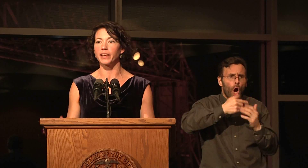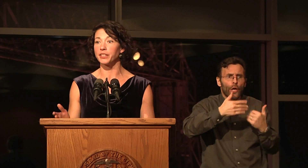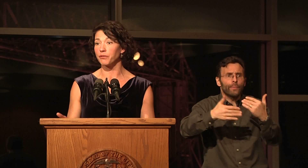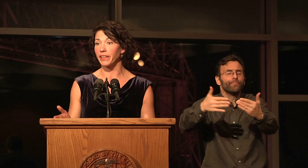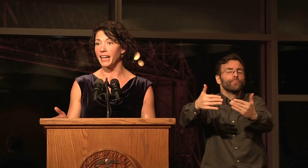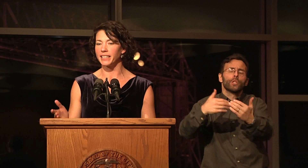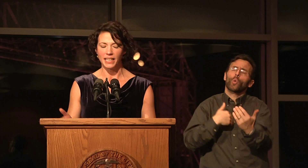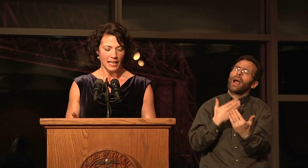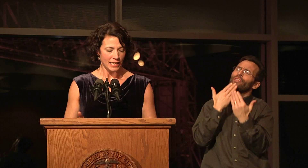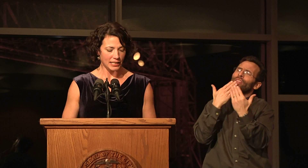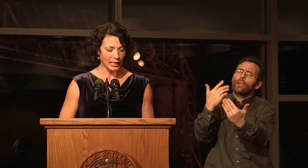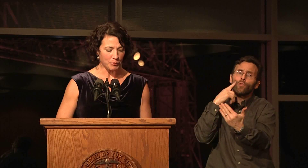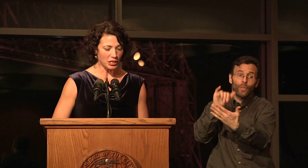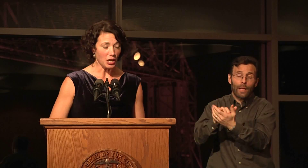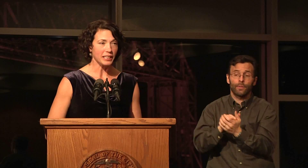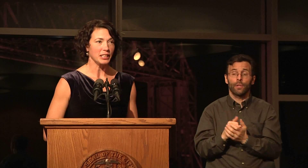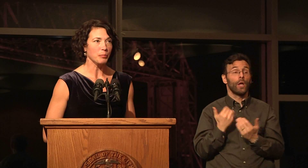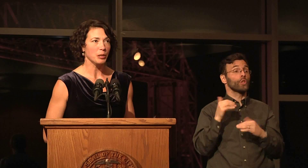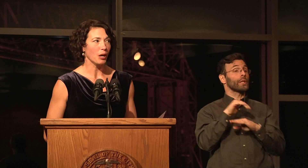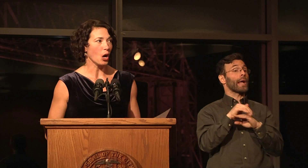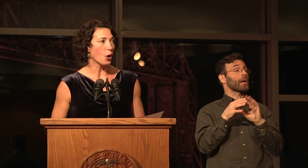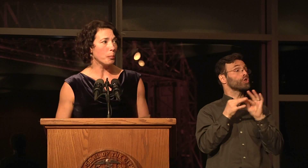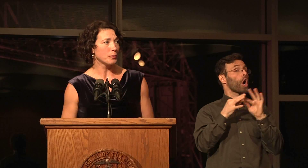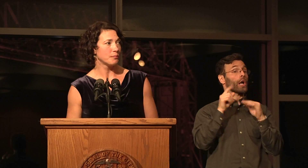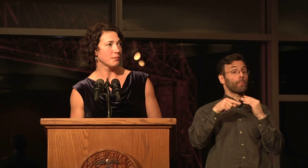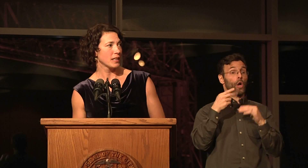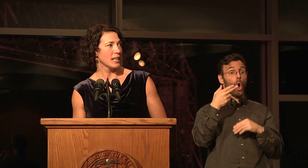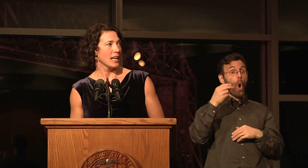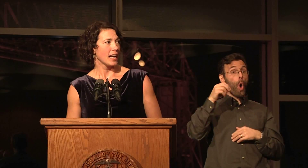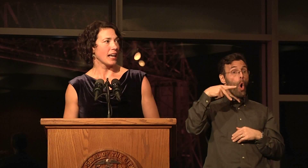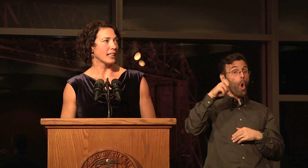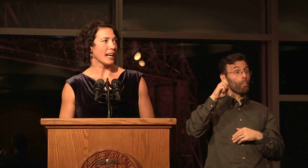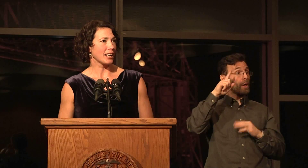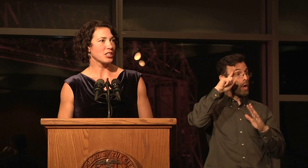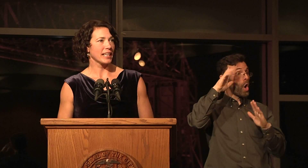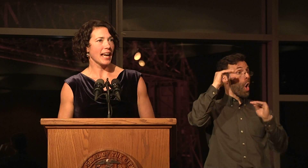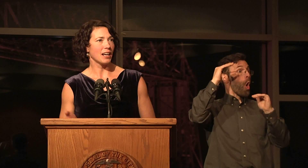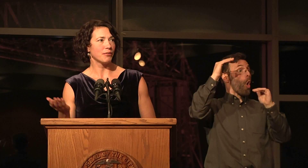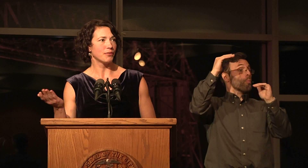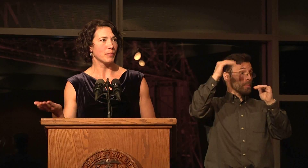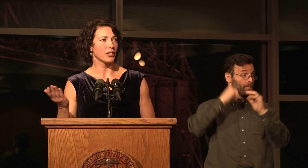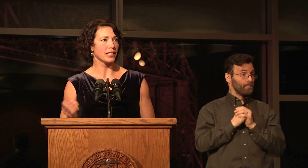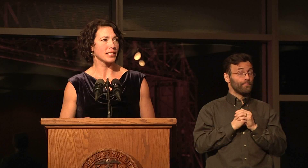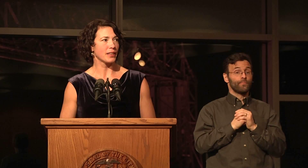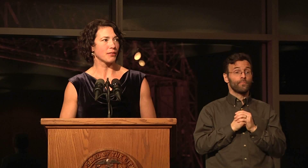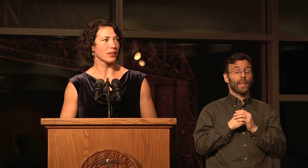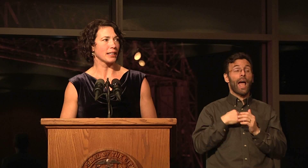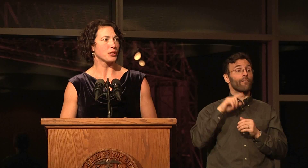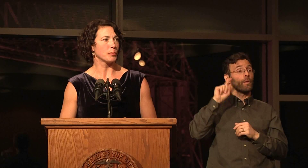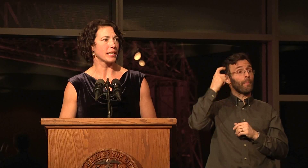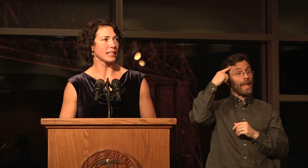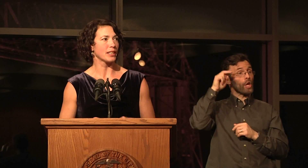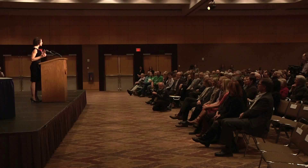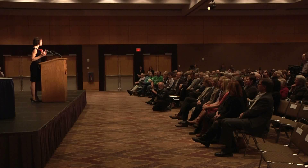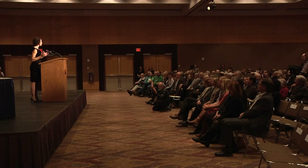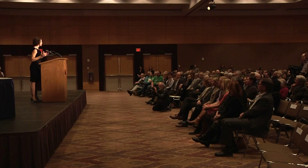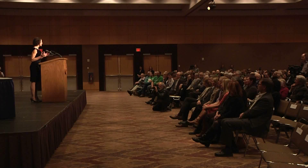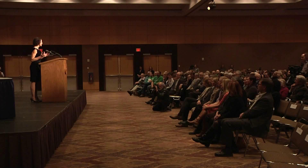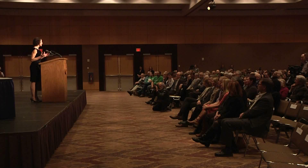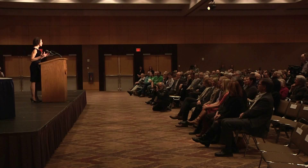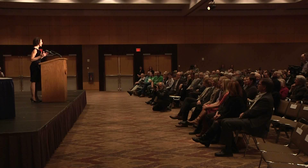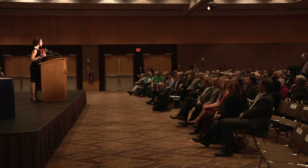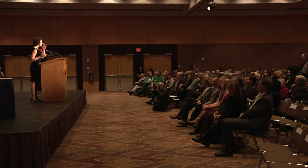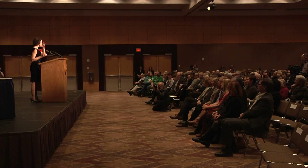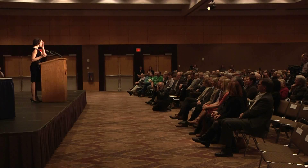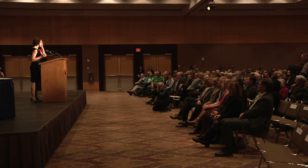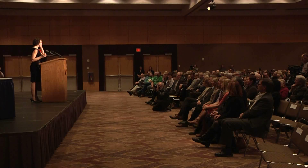So I thank you for that. And tonight I'm going to talk a little bit about hope. And I actually have Mayor Ness to thank for that too, because I think we can all agree